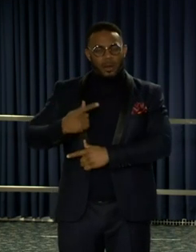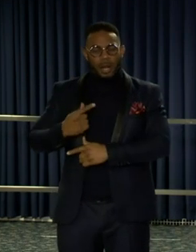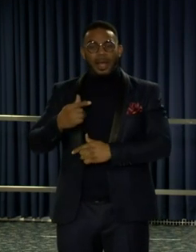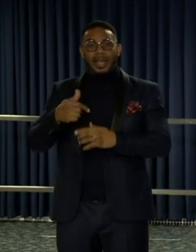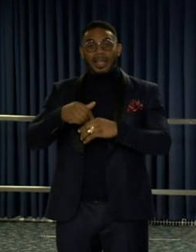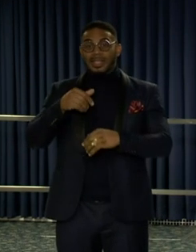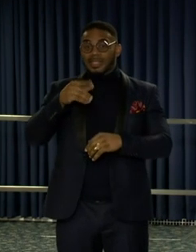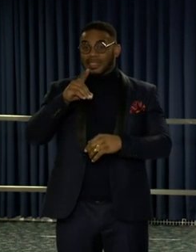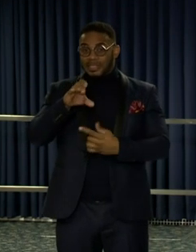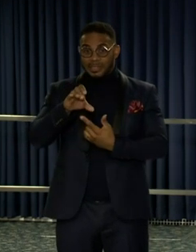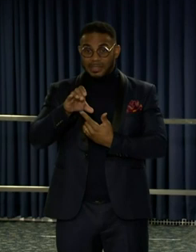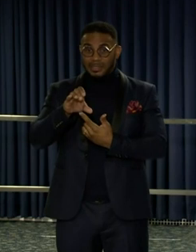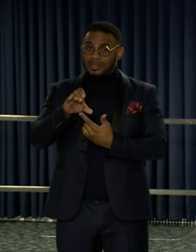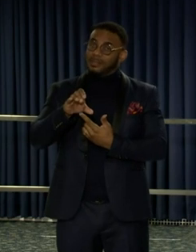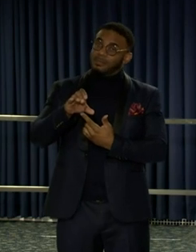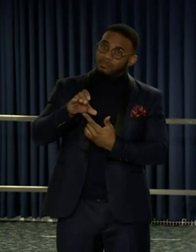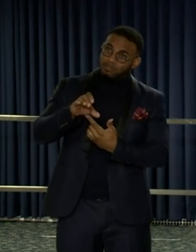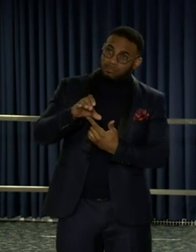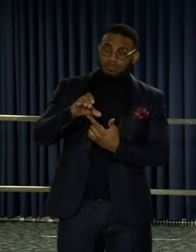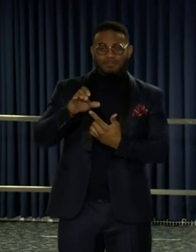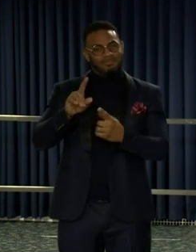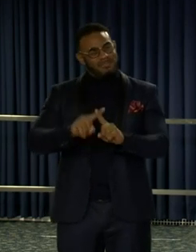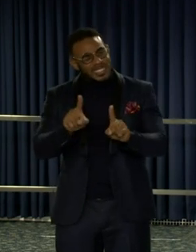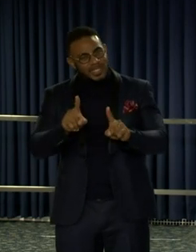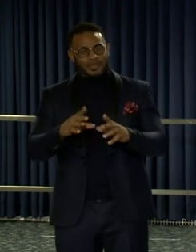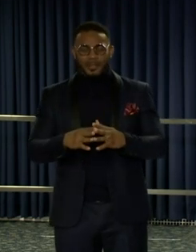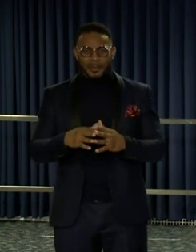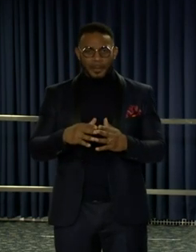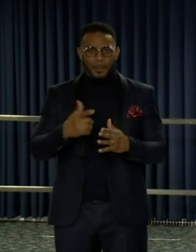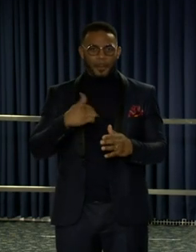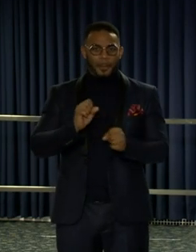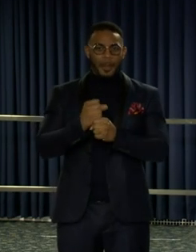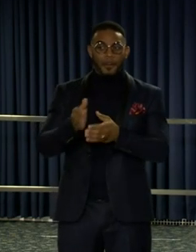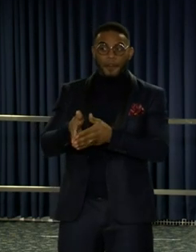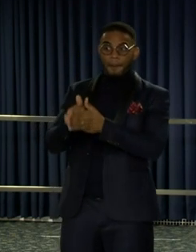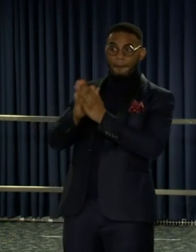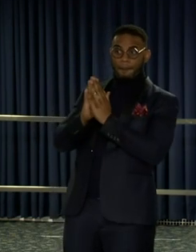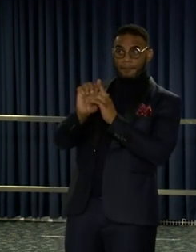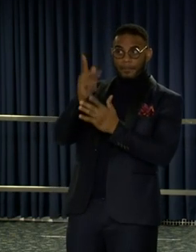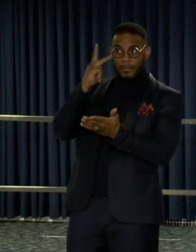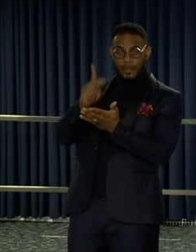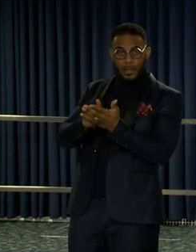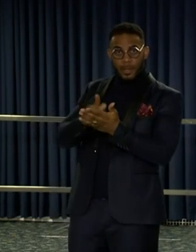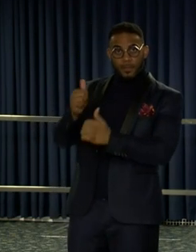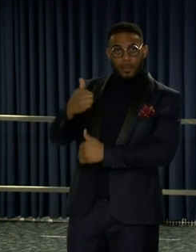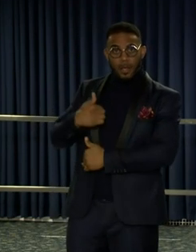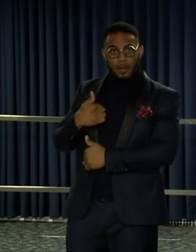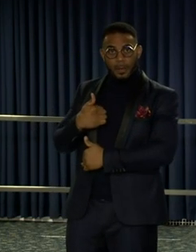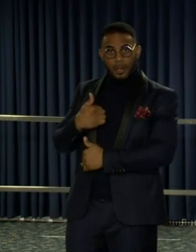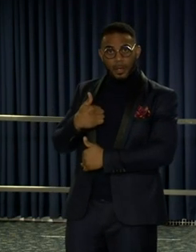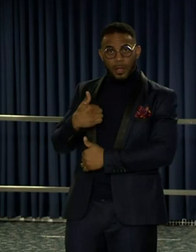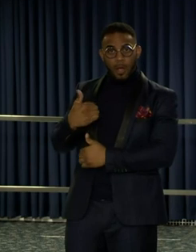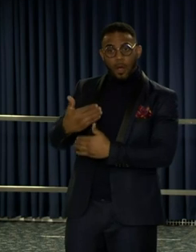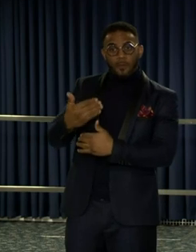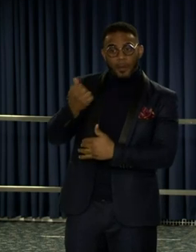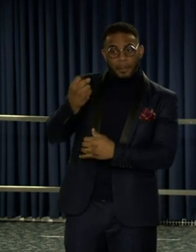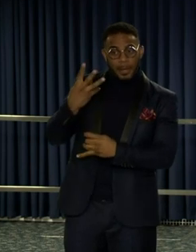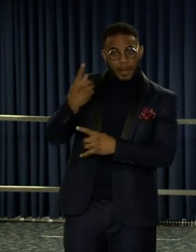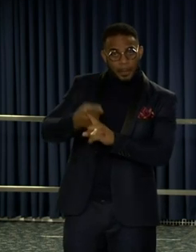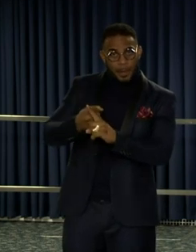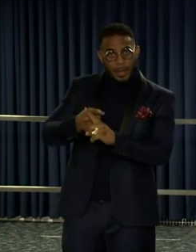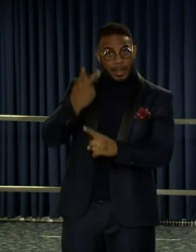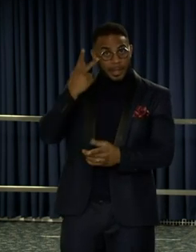the district is different in that we make a request to the Secretary of the Army. Over the many months,